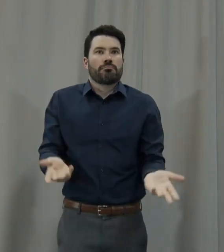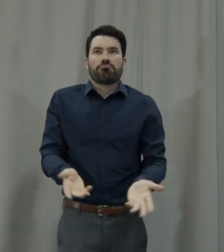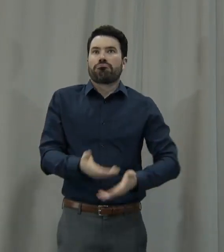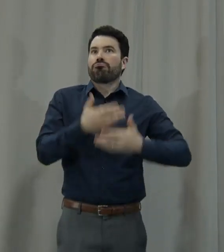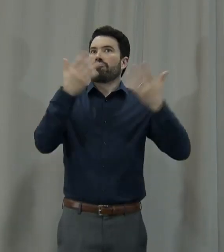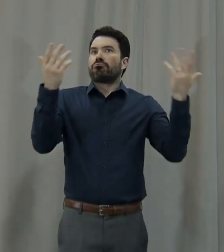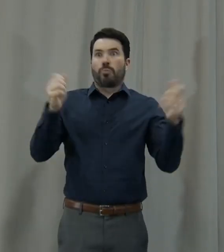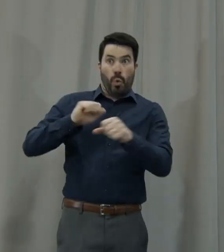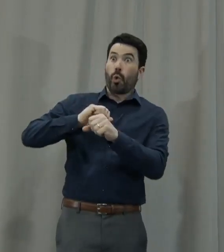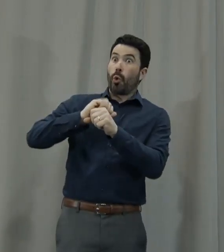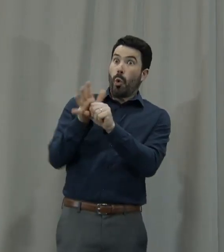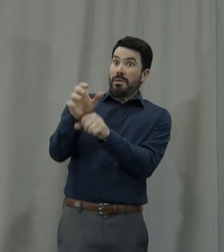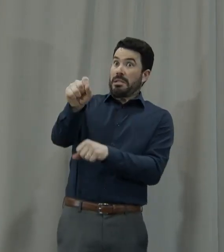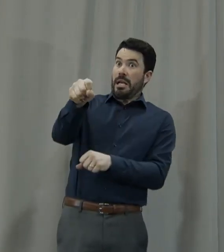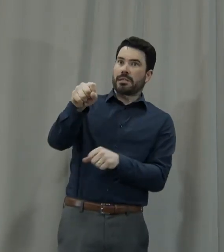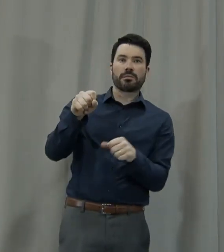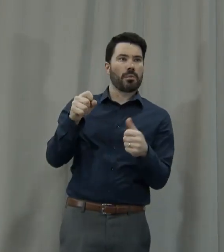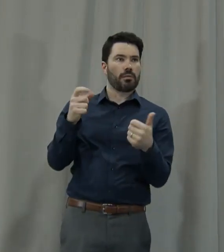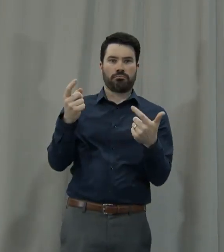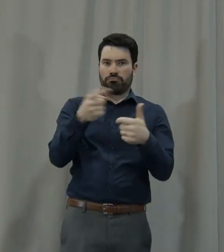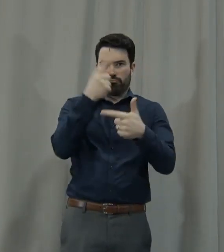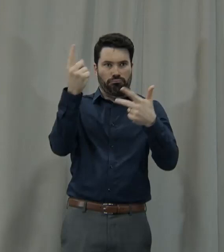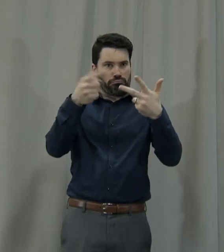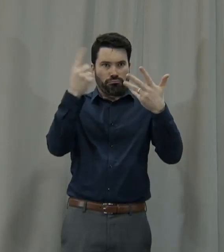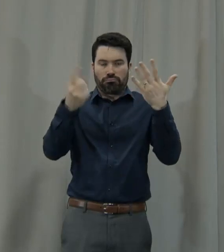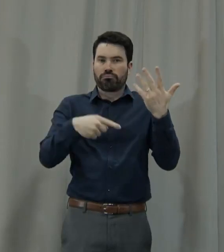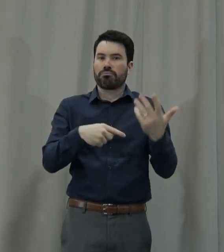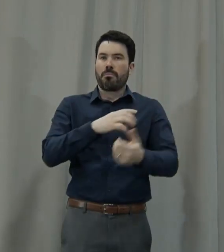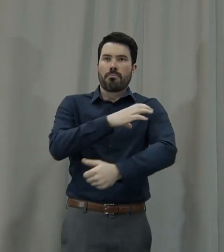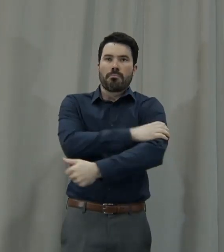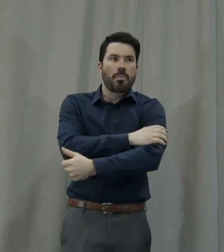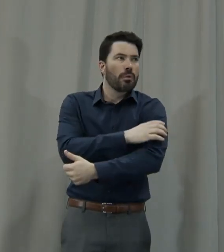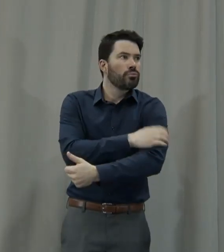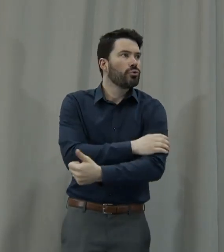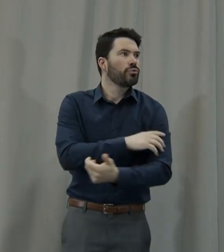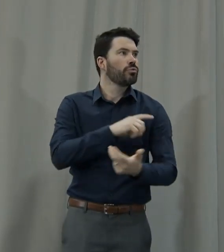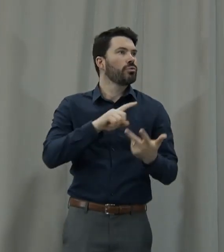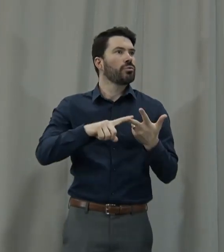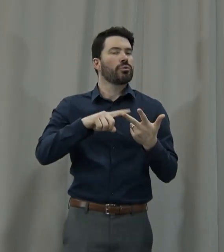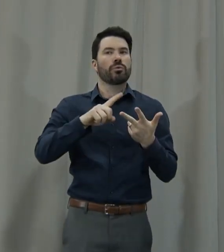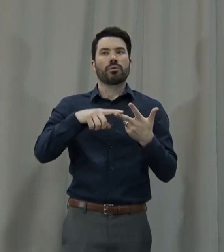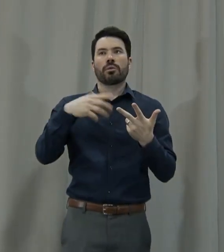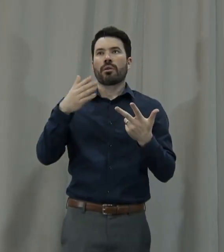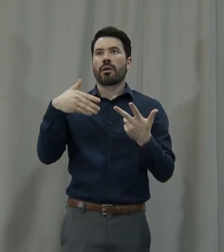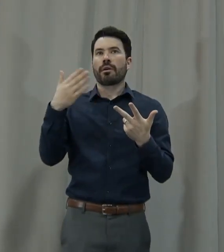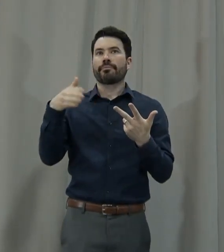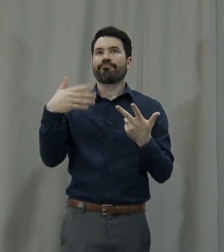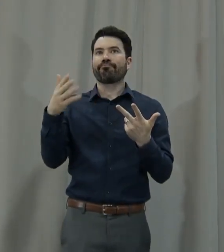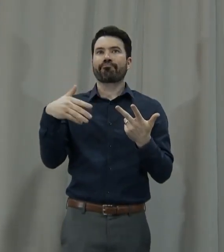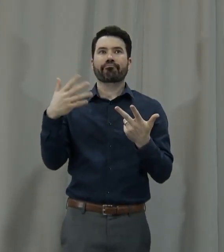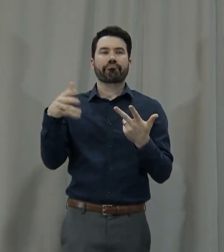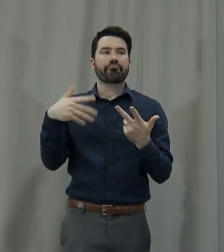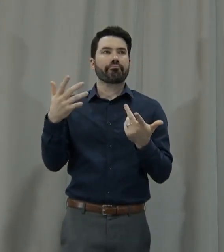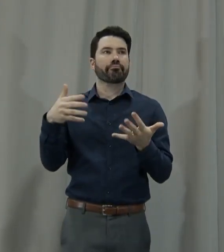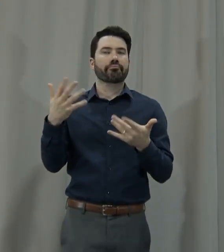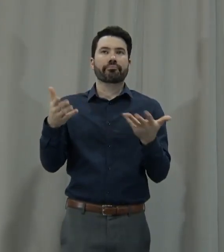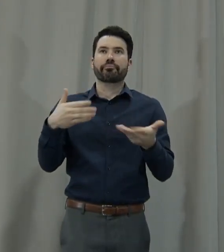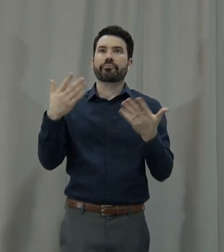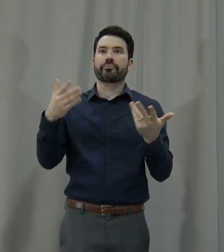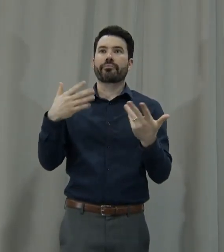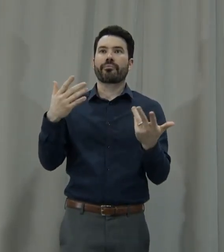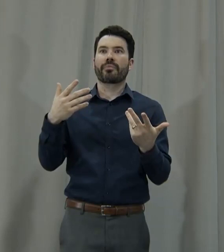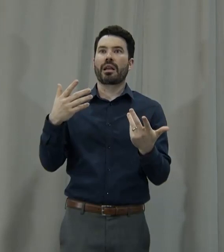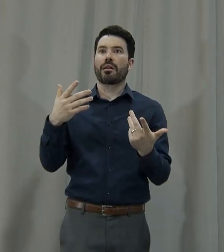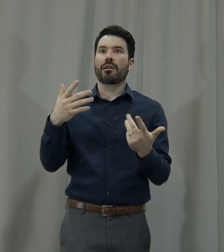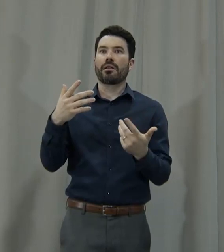the coronavirus, but they can get tested for blood pressure, they can be directed to